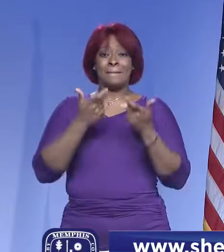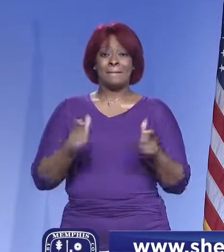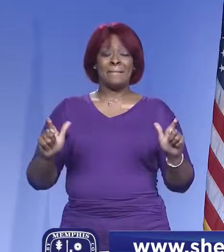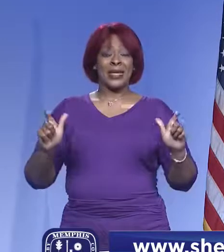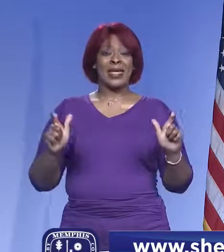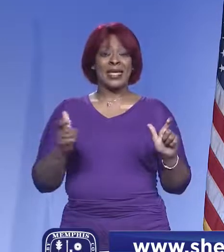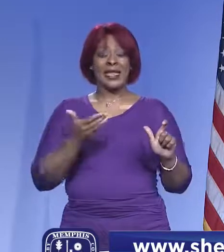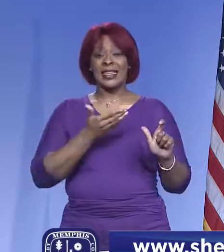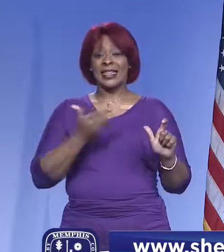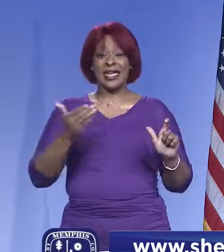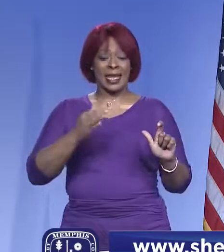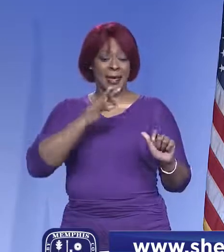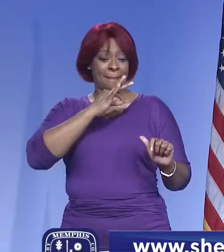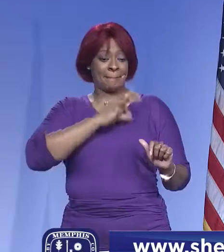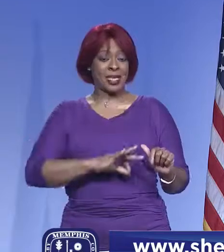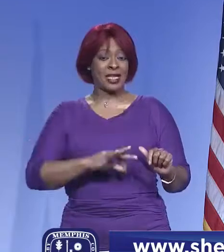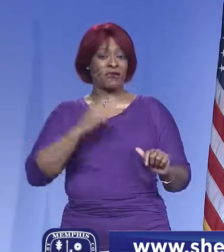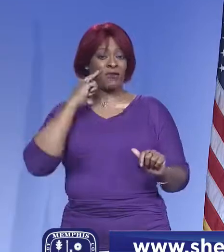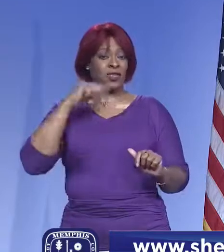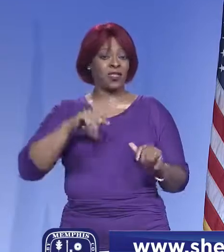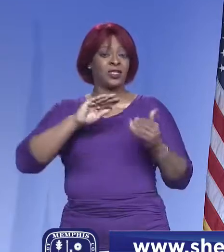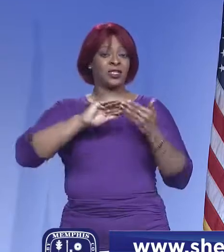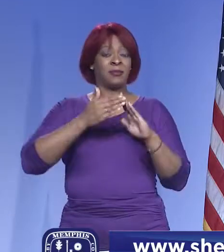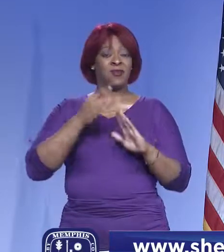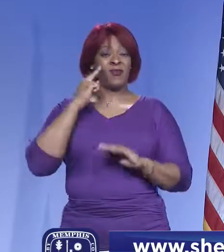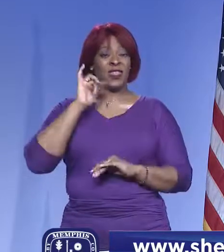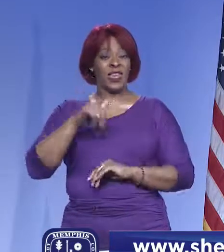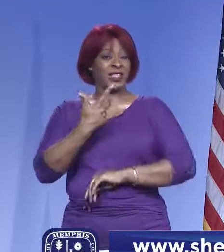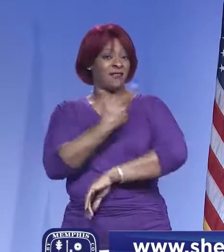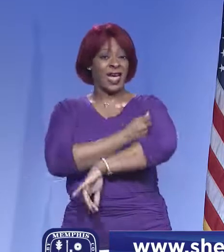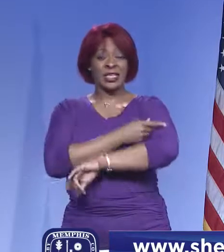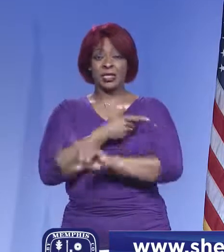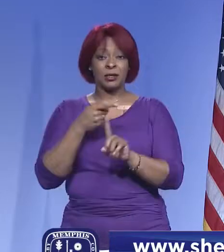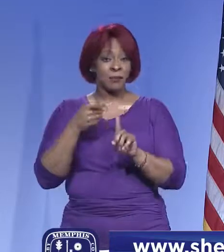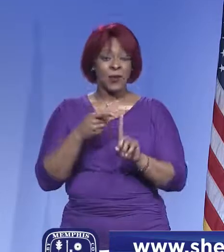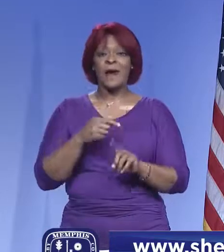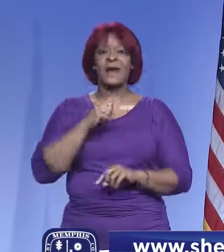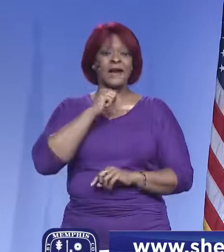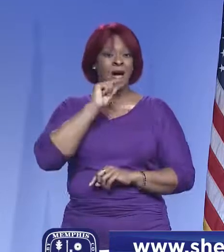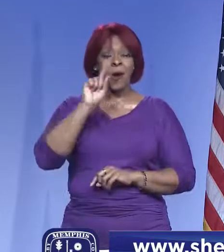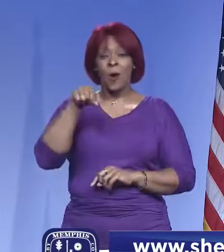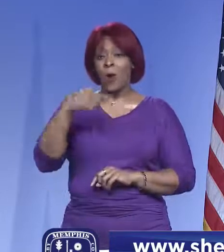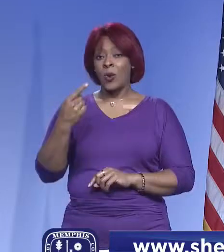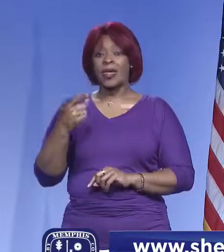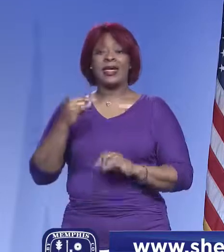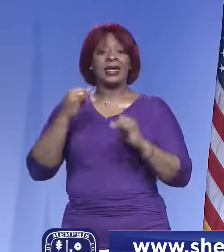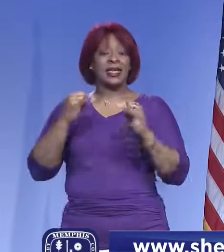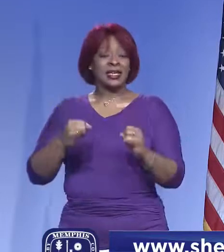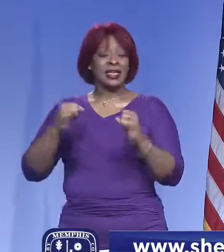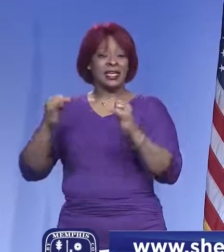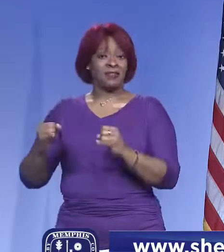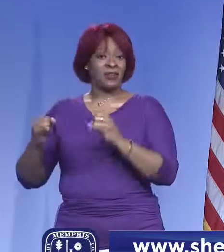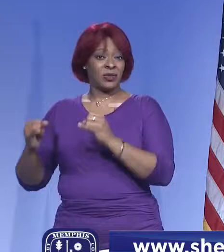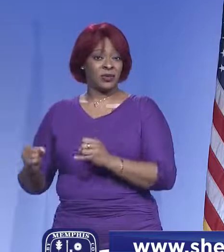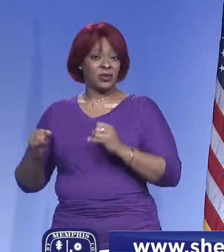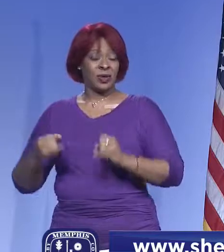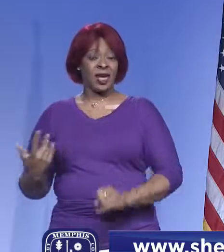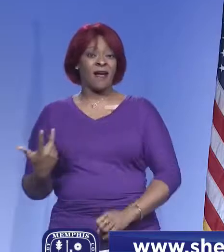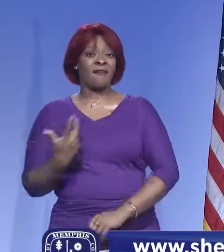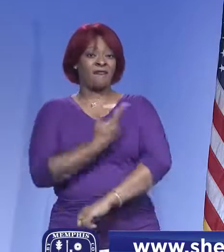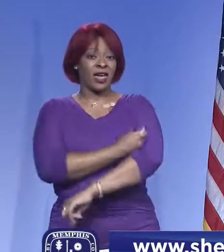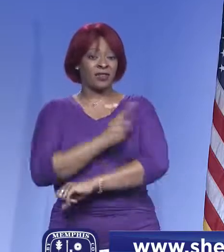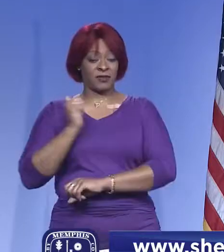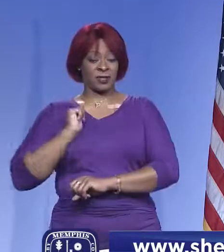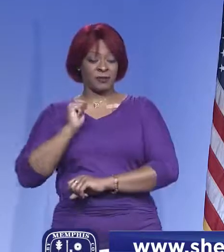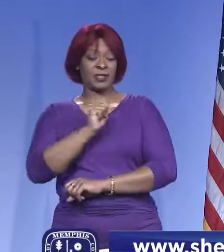buck and the benefit to the community of the vaccine is not just to have individuals take the vaccine to protect